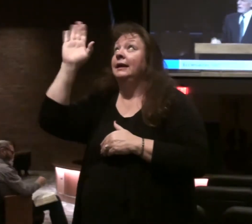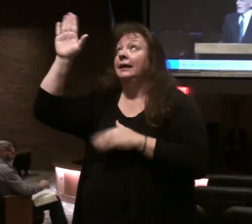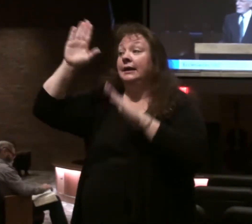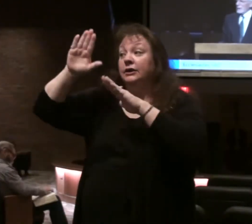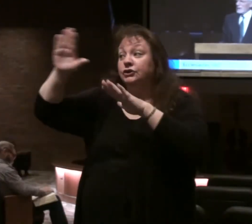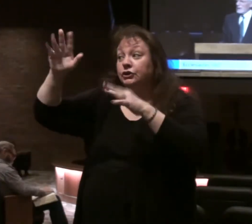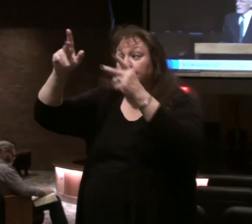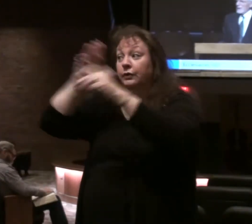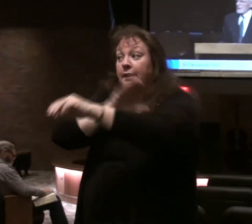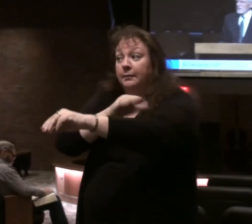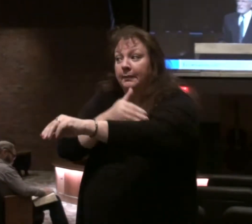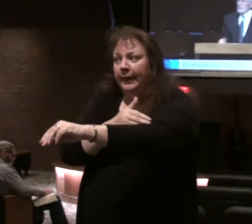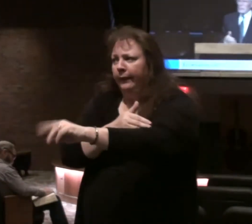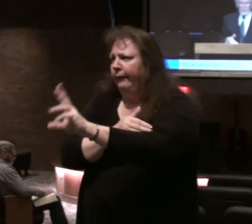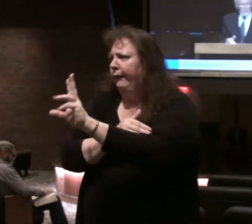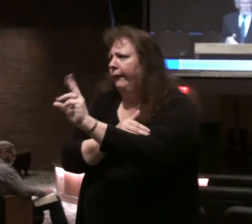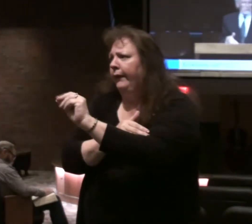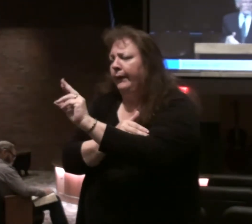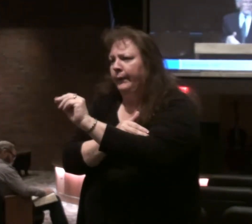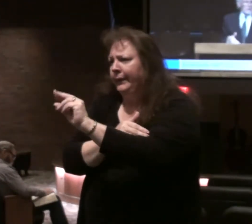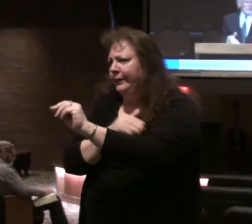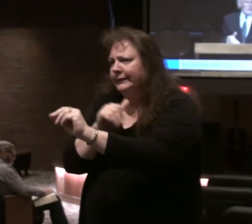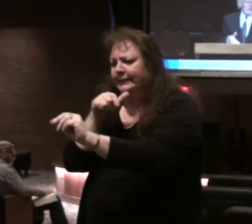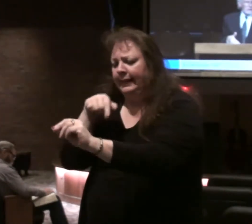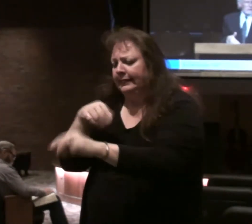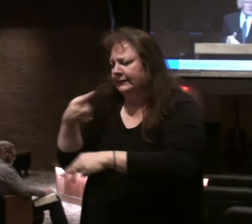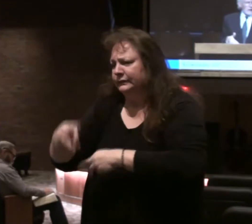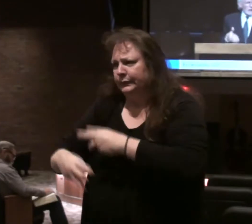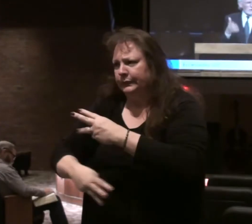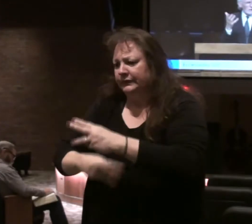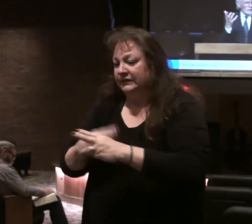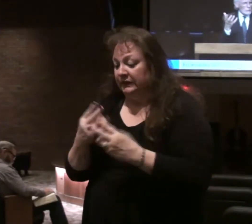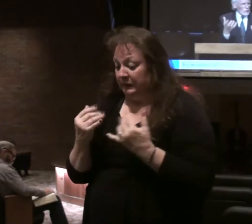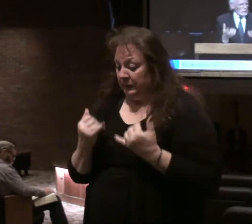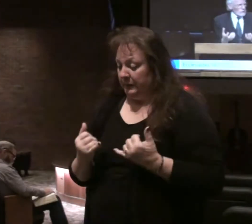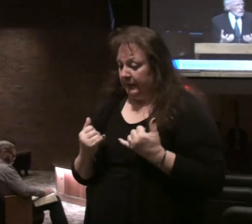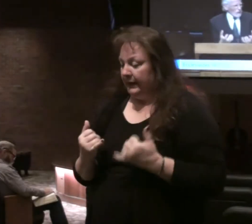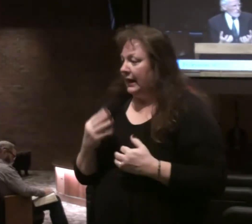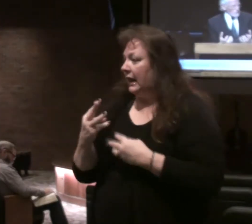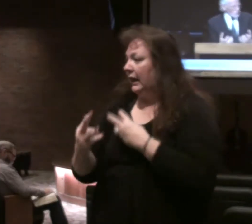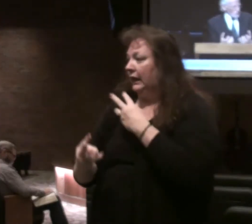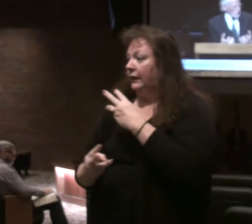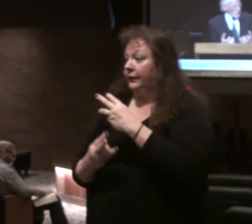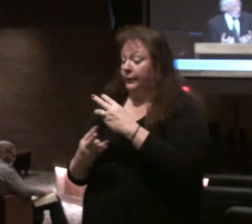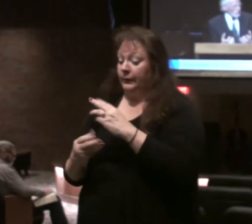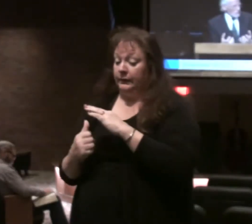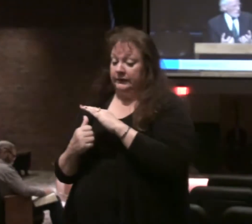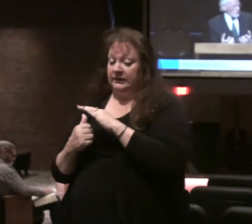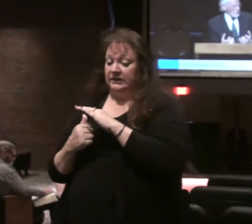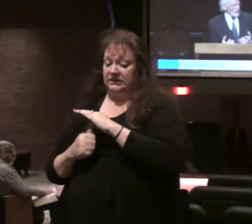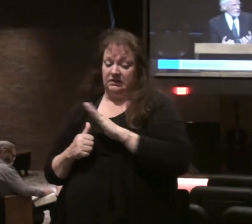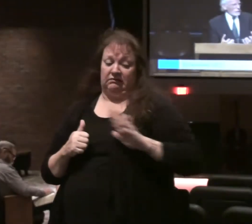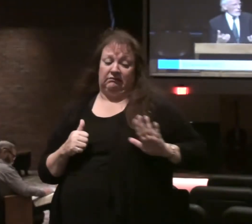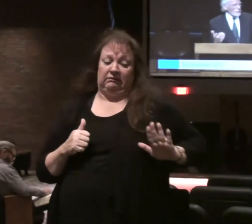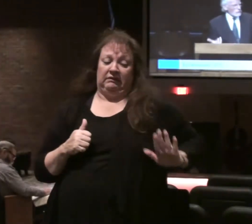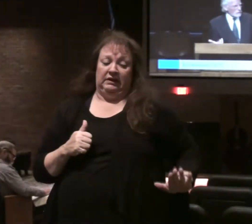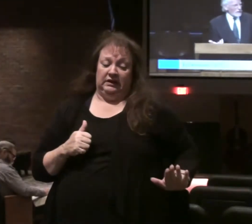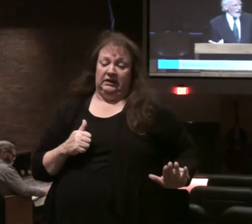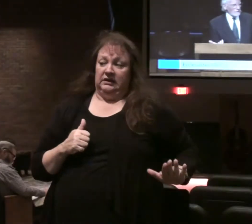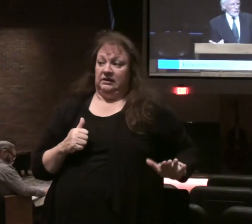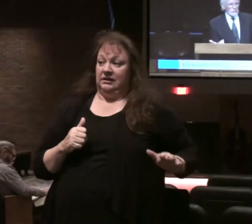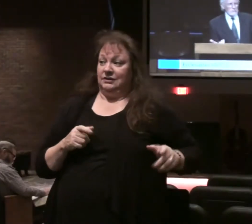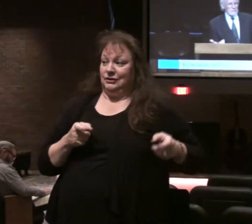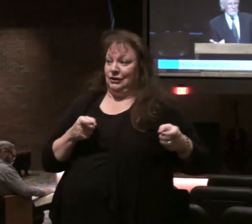positions of power. It's not this world. Right now, this world is under the immediate direction